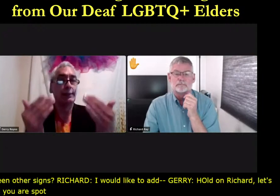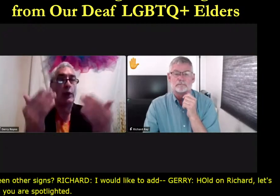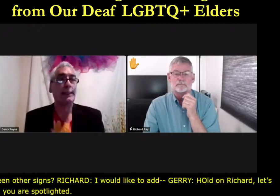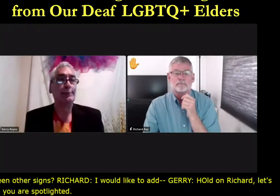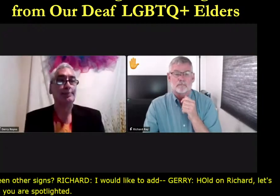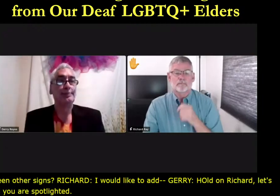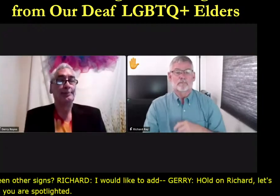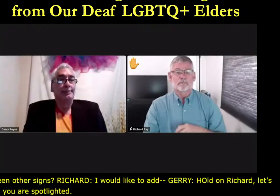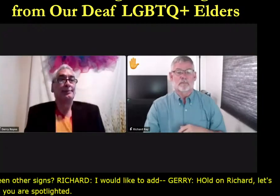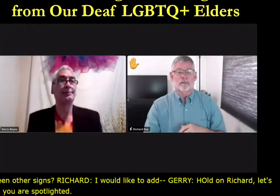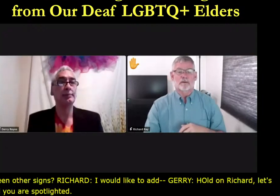okay richard go ahead